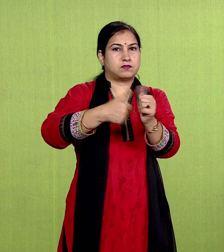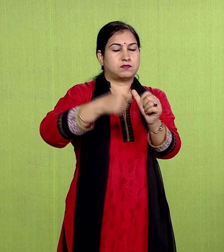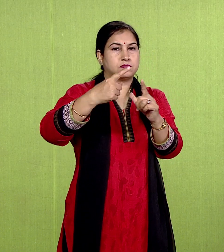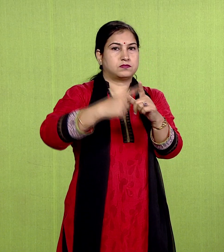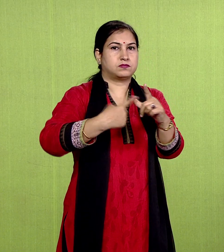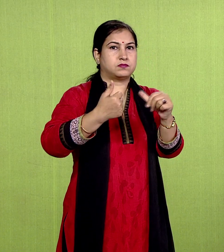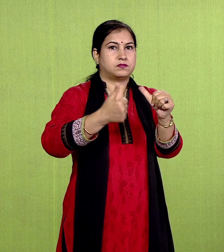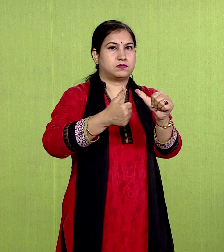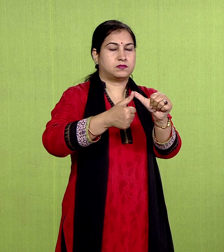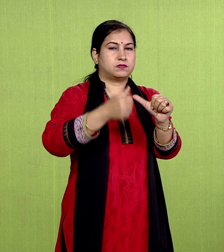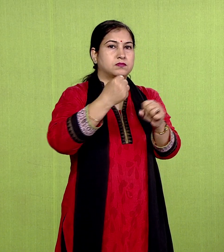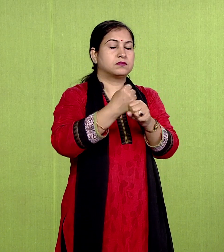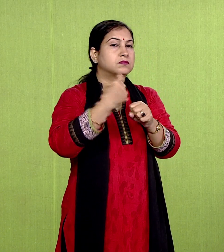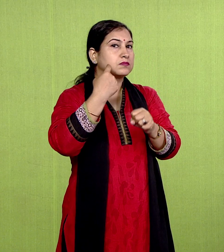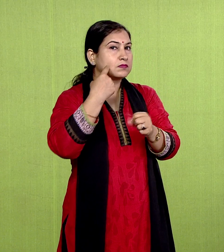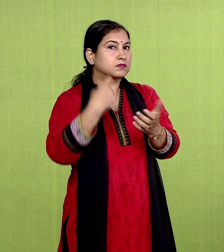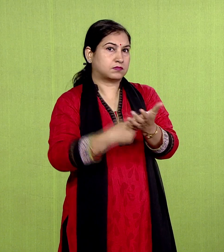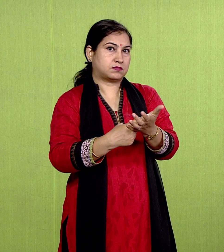in 468 BC.